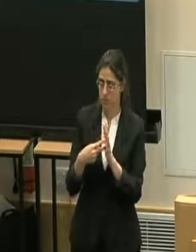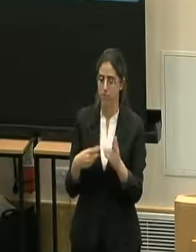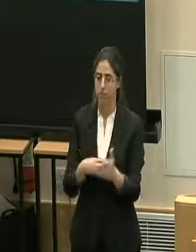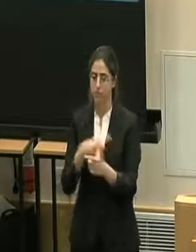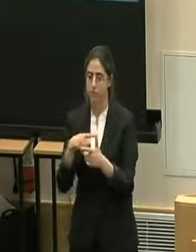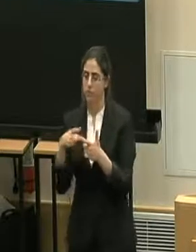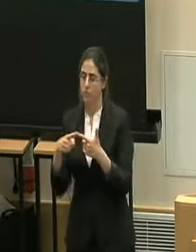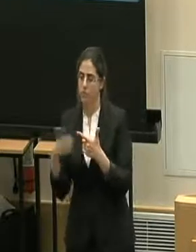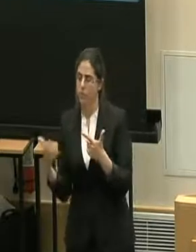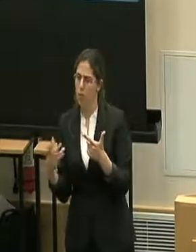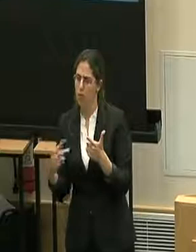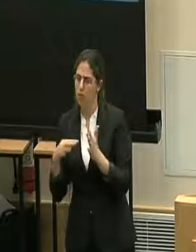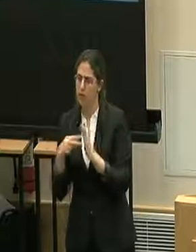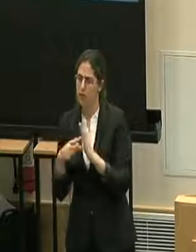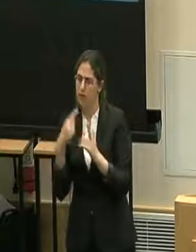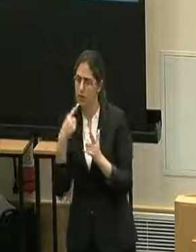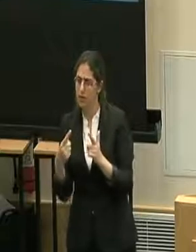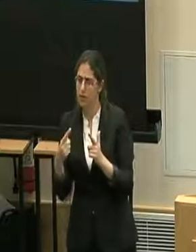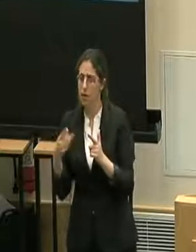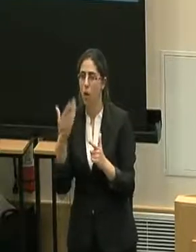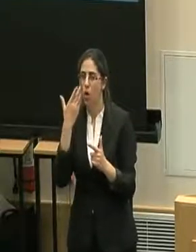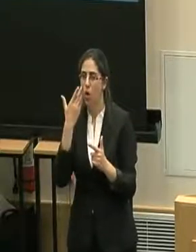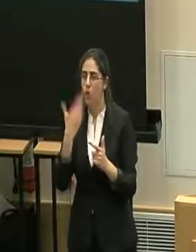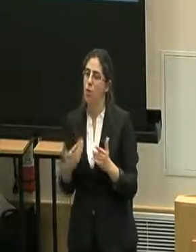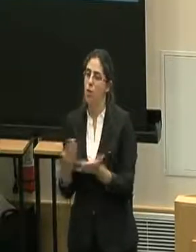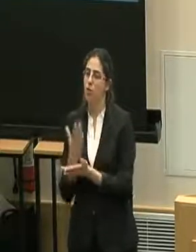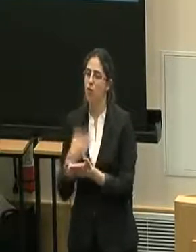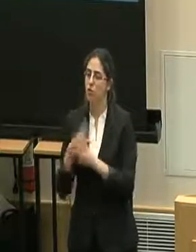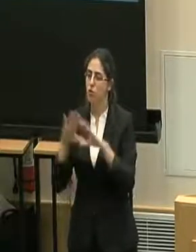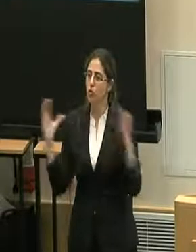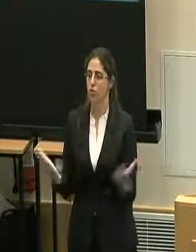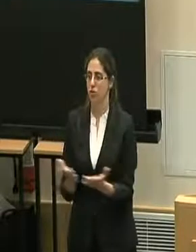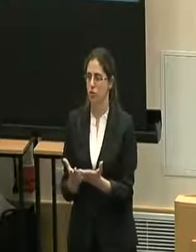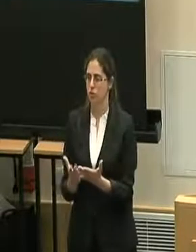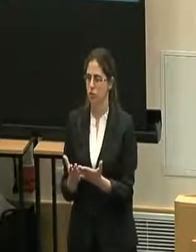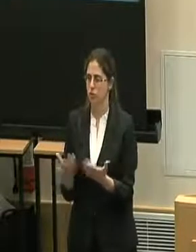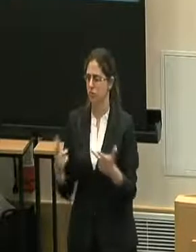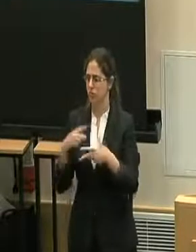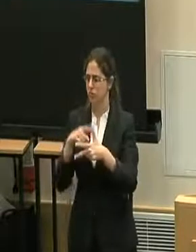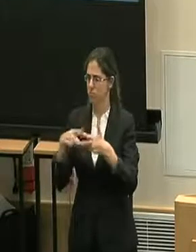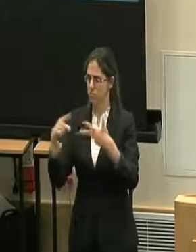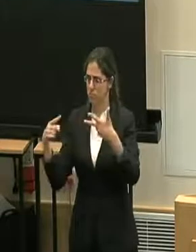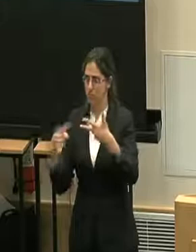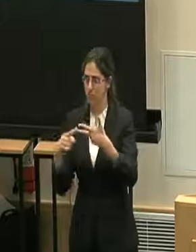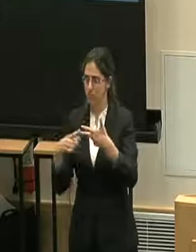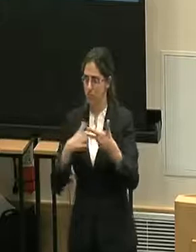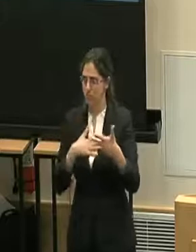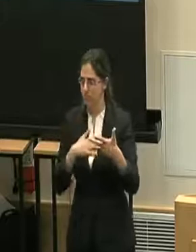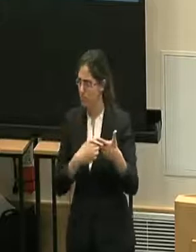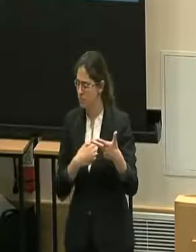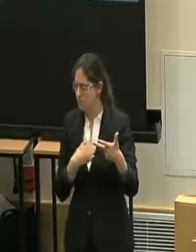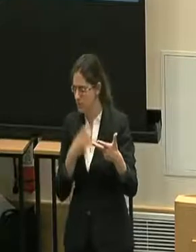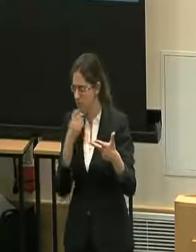what it means to say that human rights are universal, and lastly, the bane of my existence,